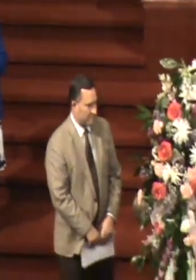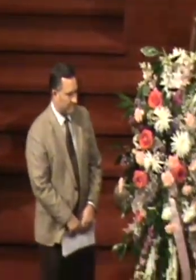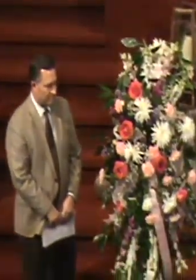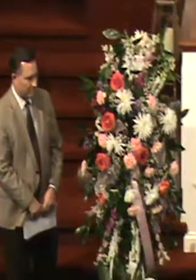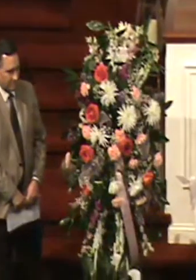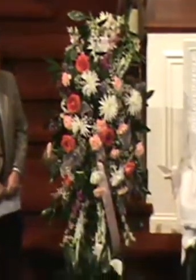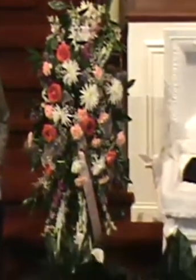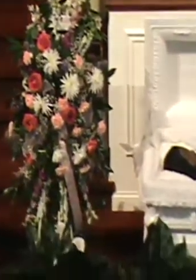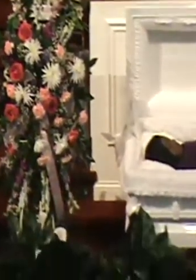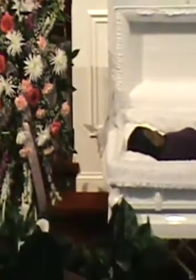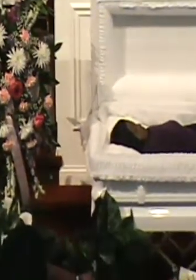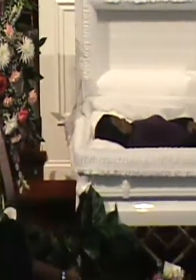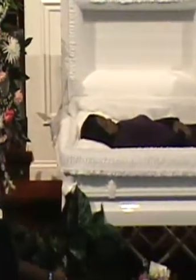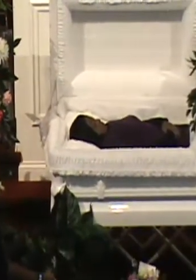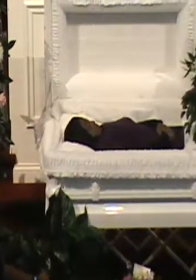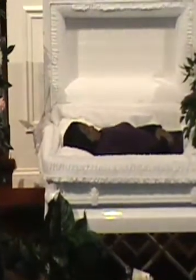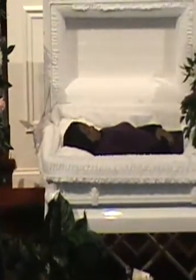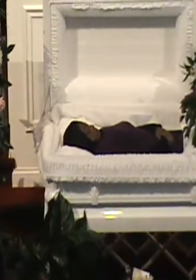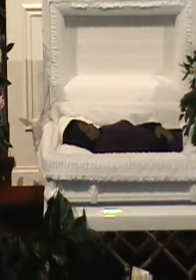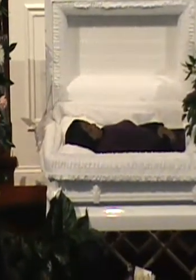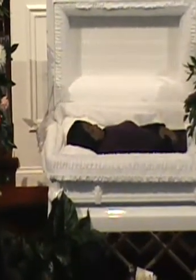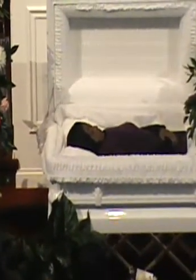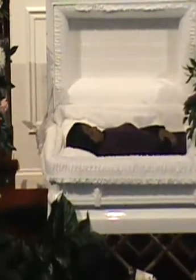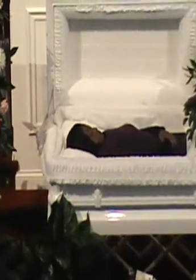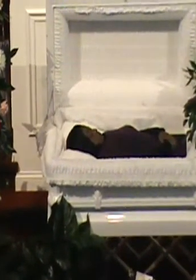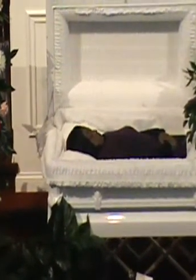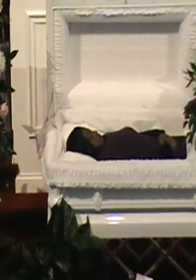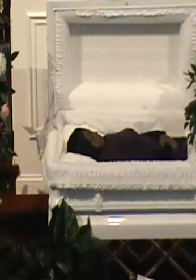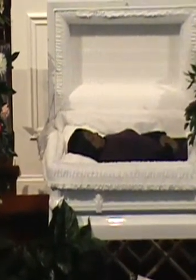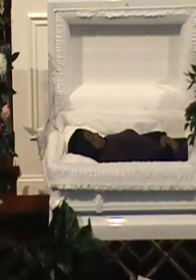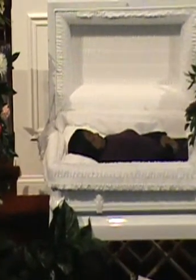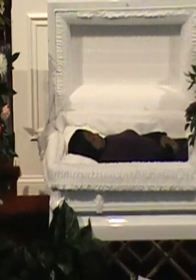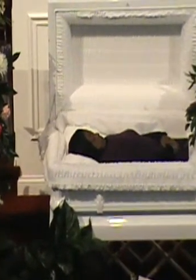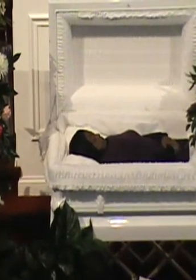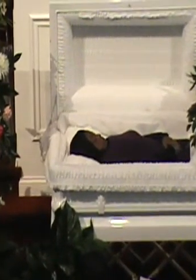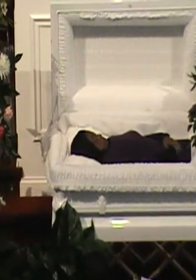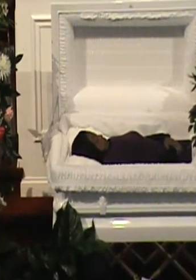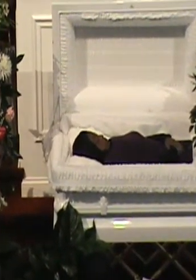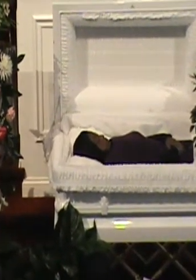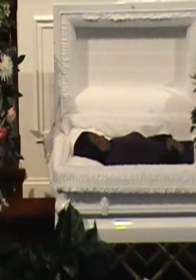Thank you.